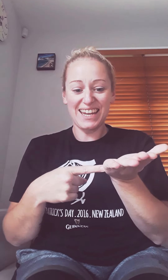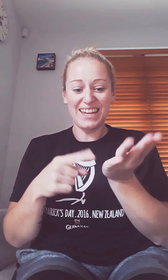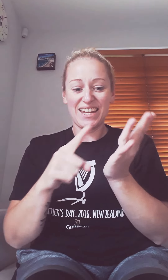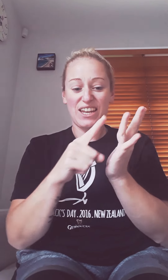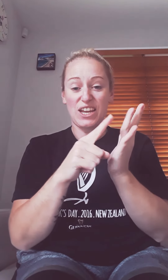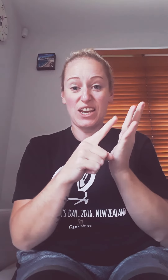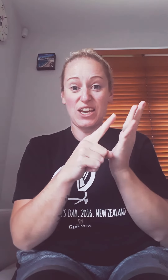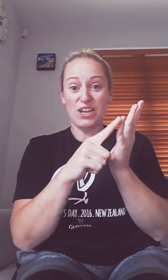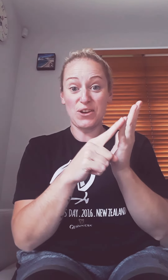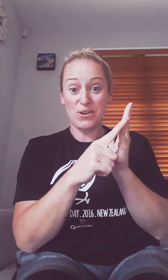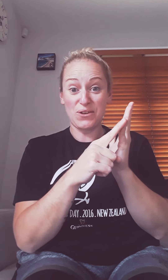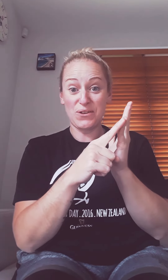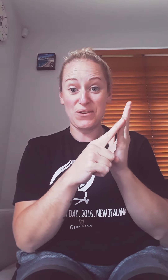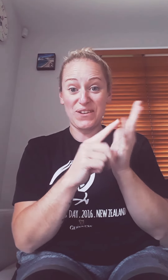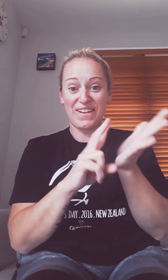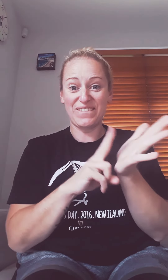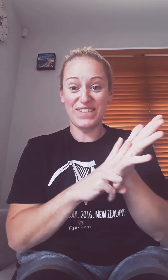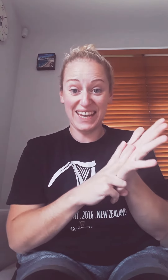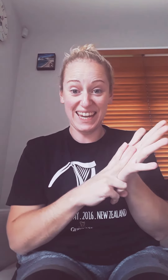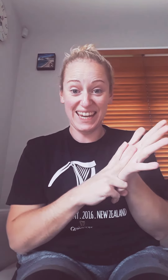T, U, V,